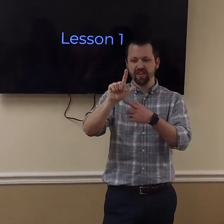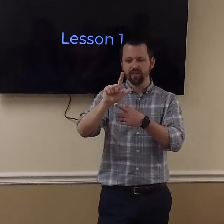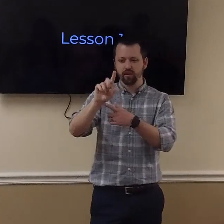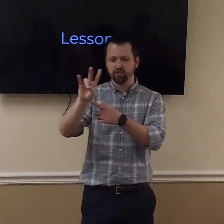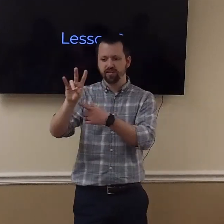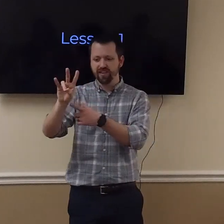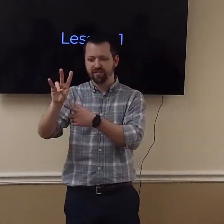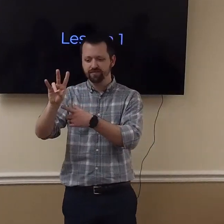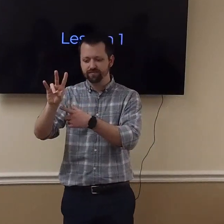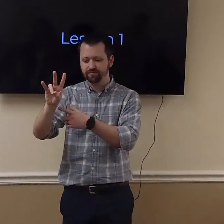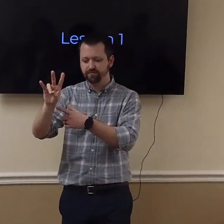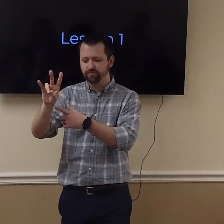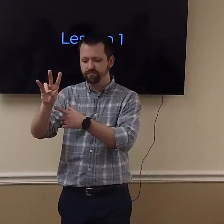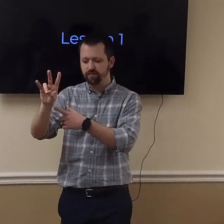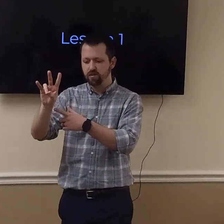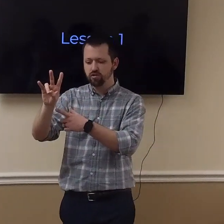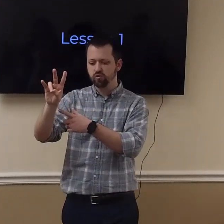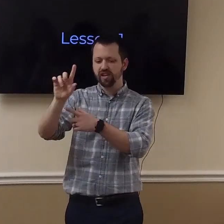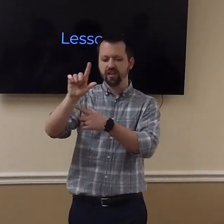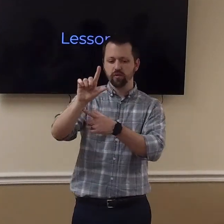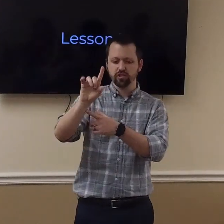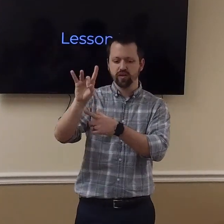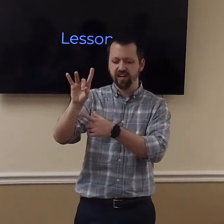27. We're 2 and a 7. 28. We're 2 and an 8.